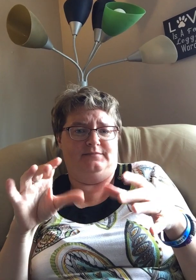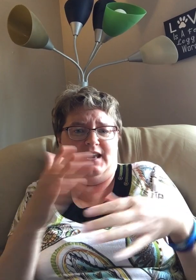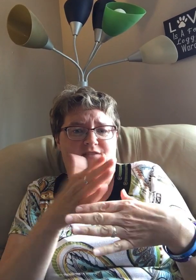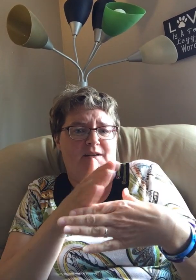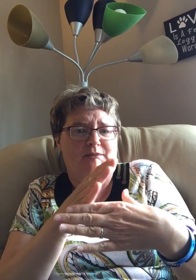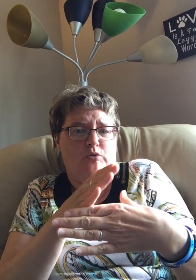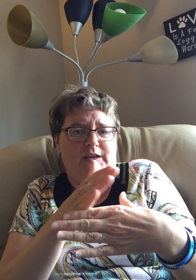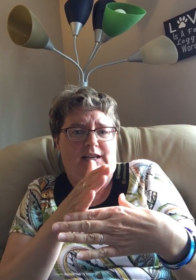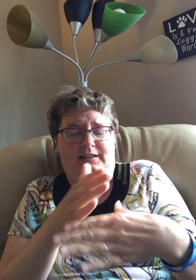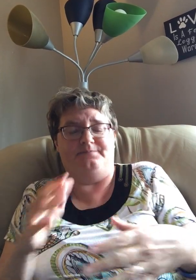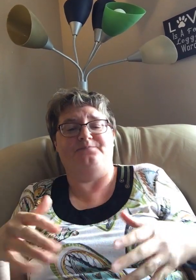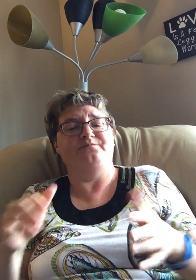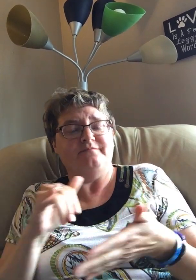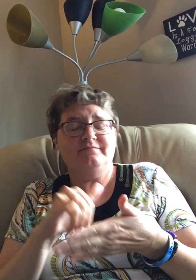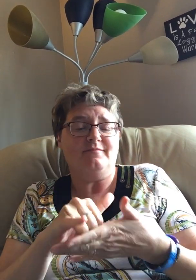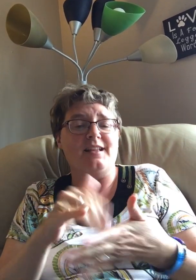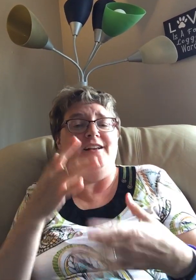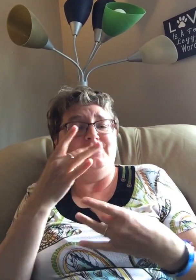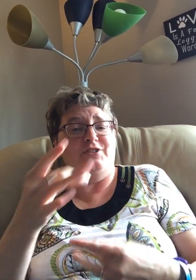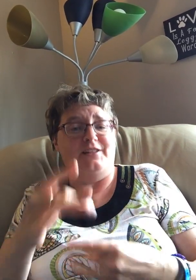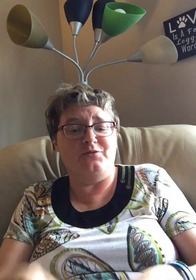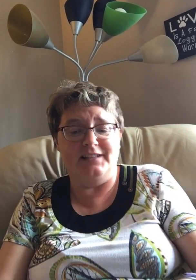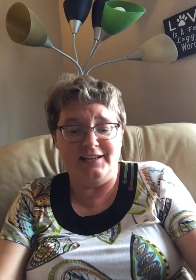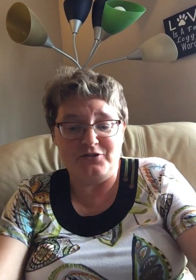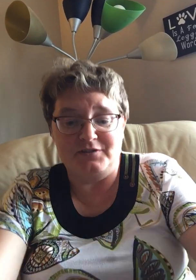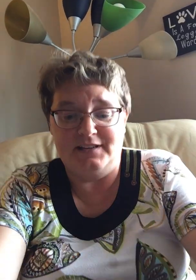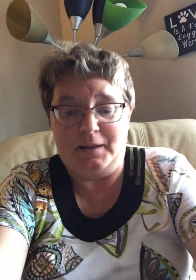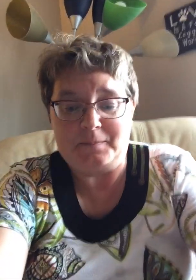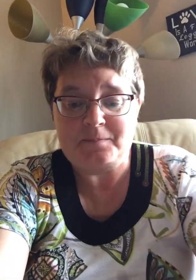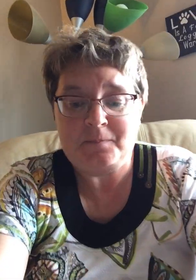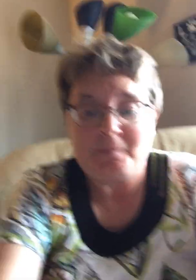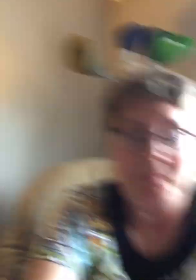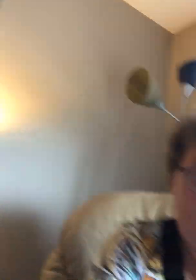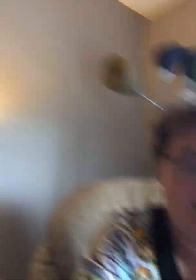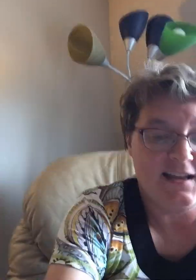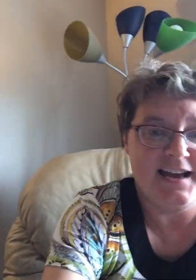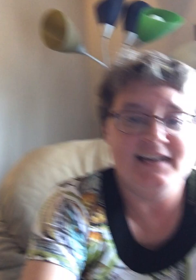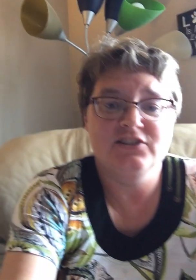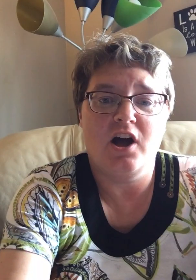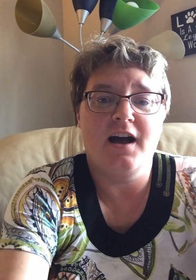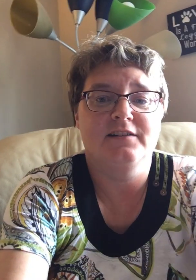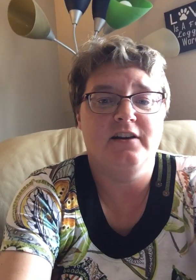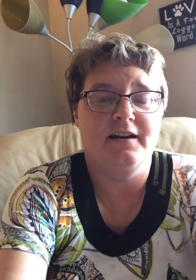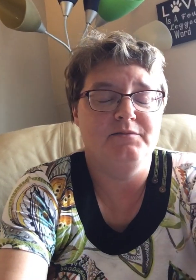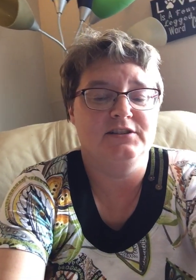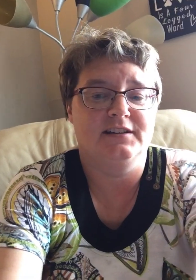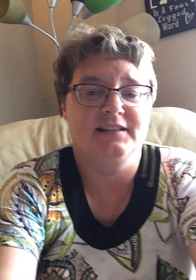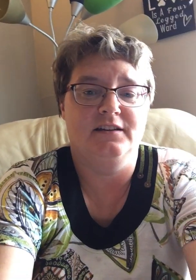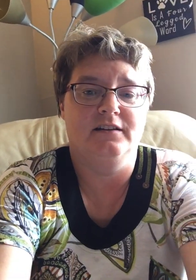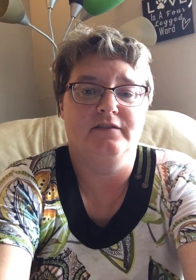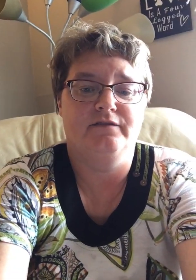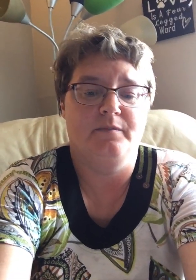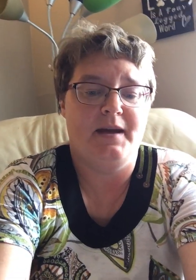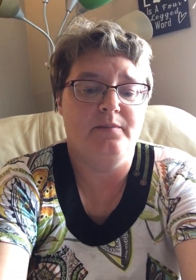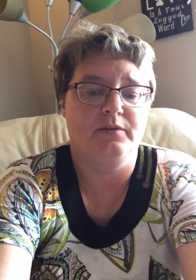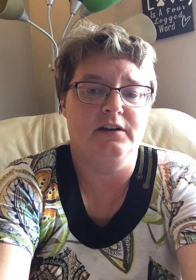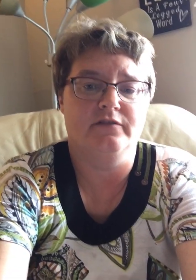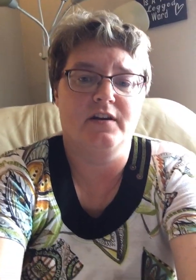kind of in between. So that's really interesting. Okay, sorry, I'm just looking at the paper here in front of